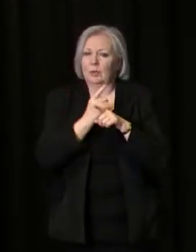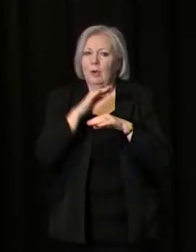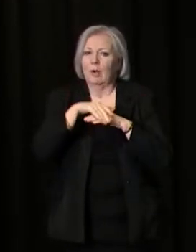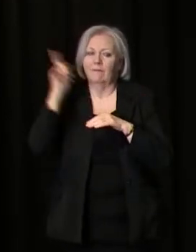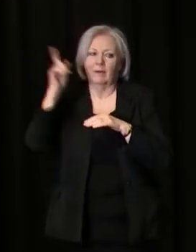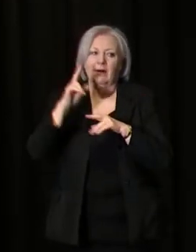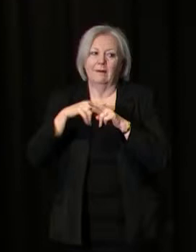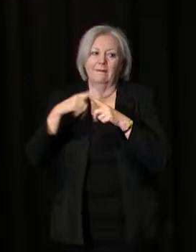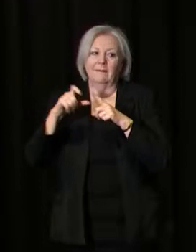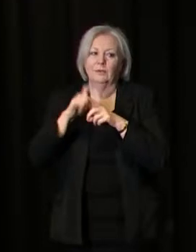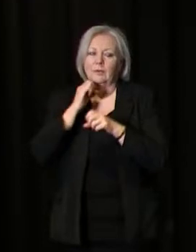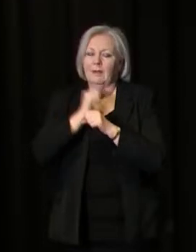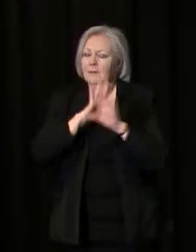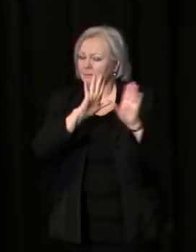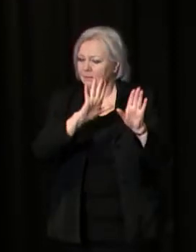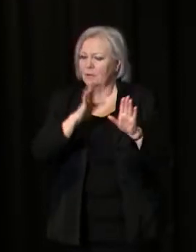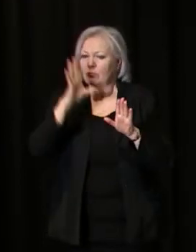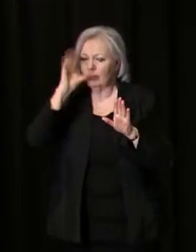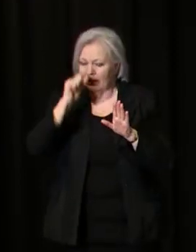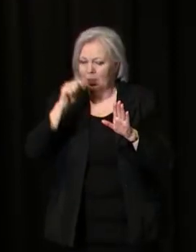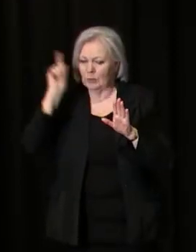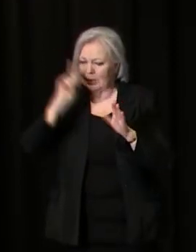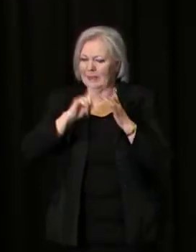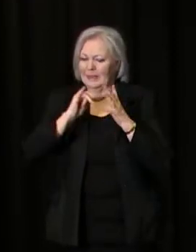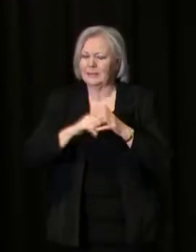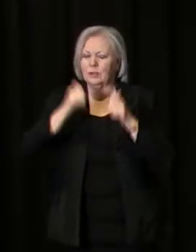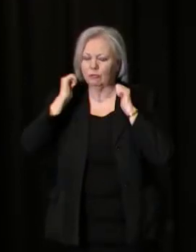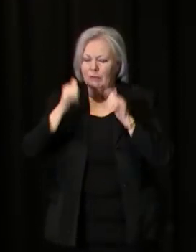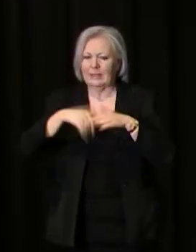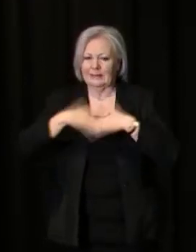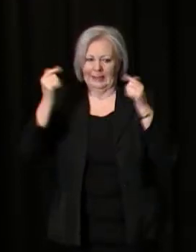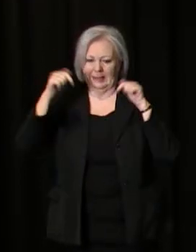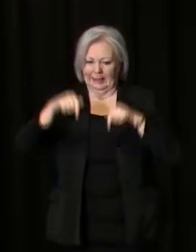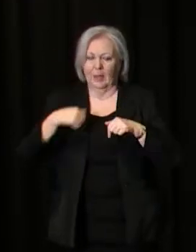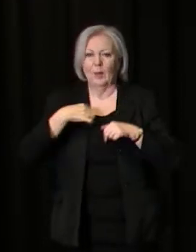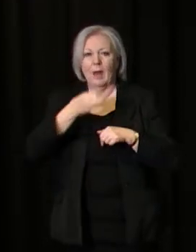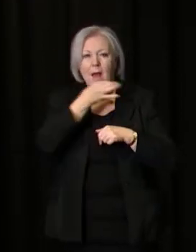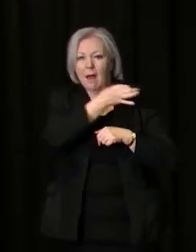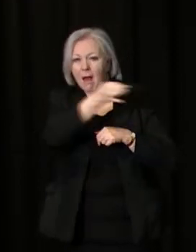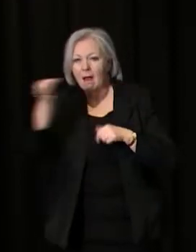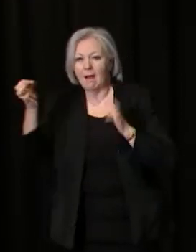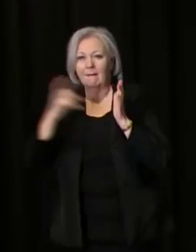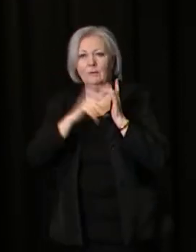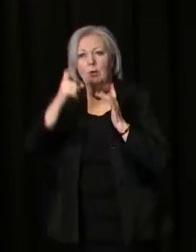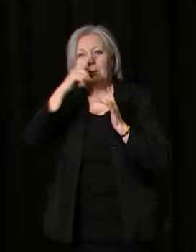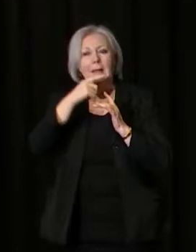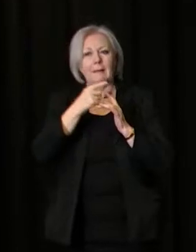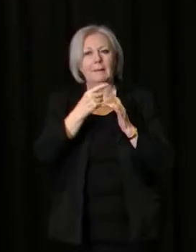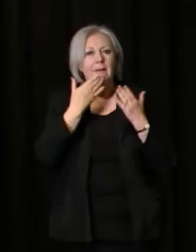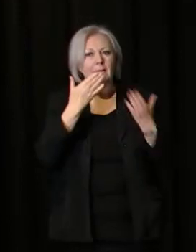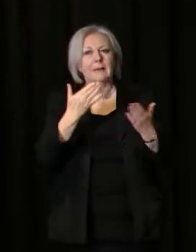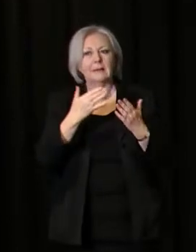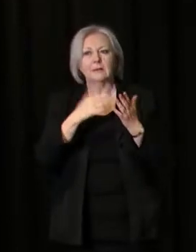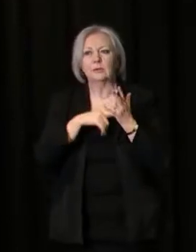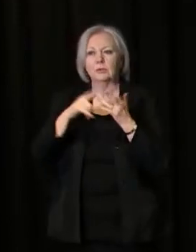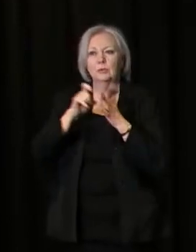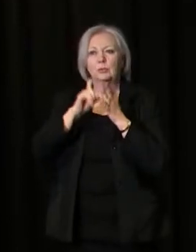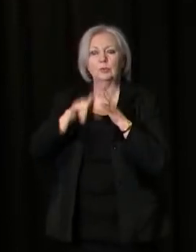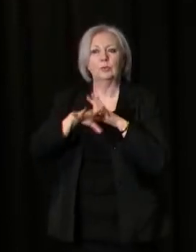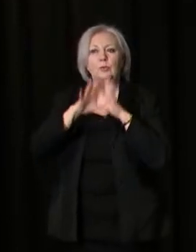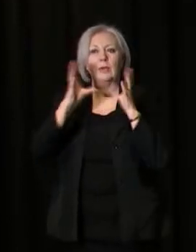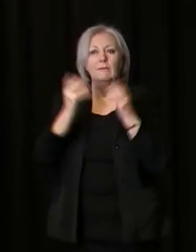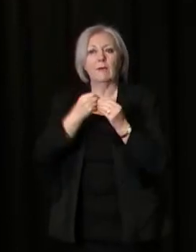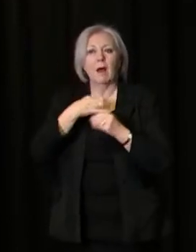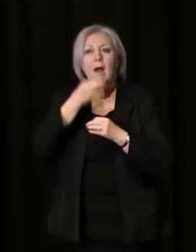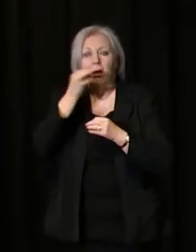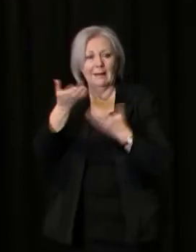a very, very good day because Victorians have done exactly what I asked them to do, what we've asked them to do. You know, we had lockdowns, long lockdowns, because